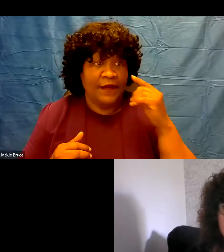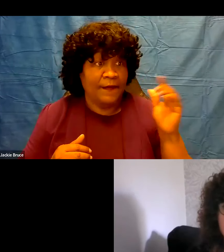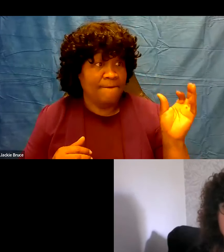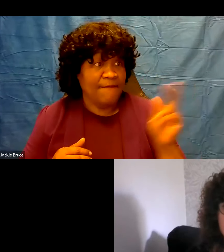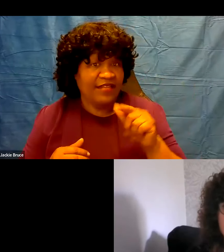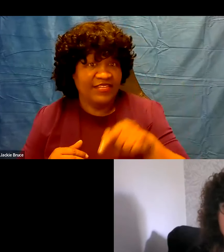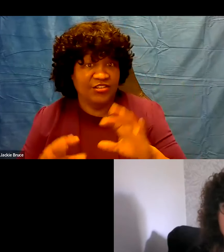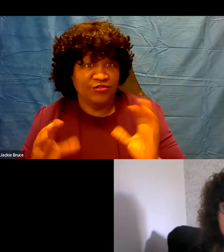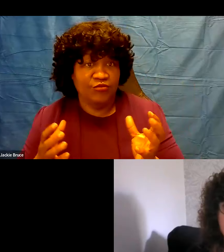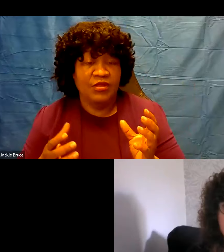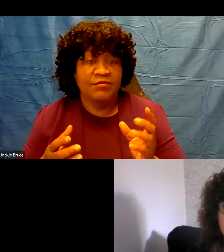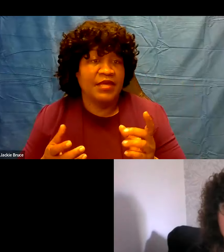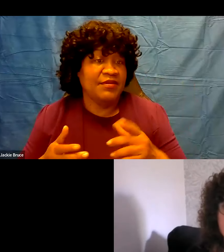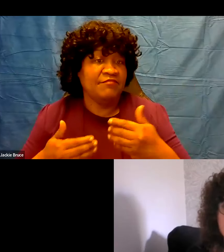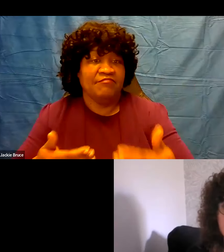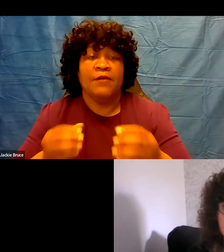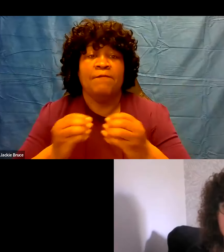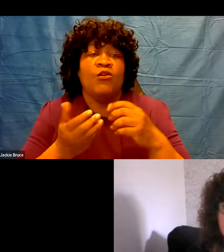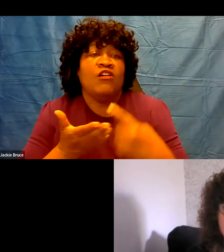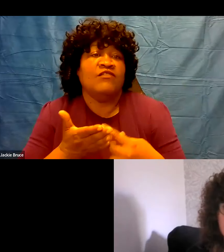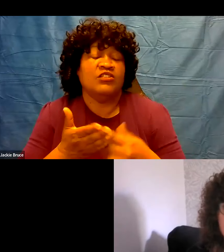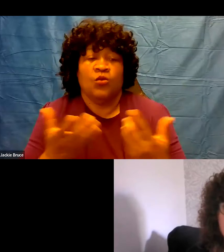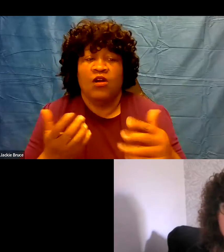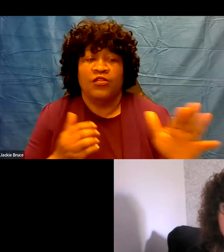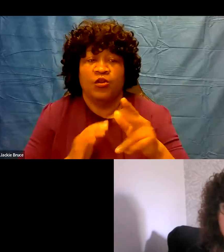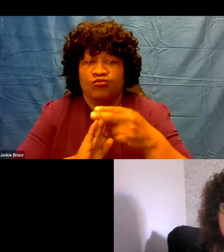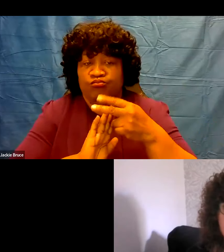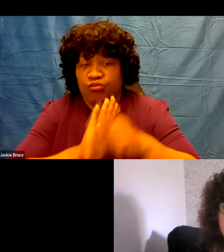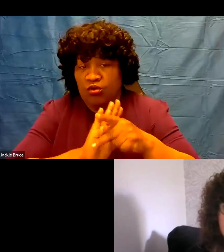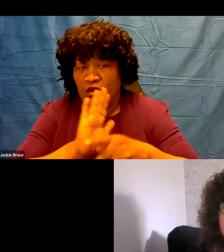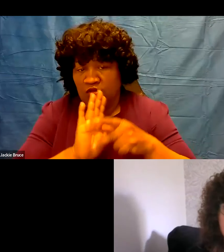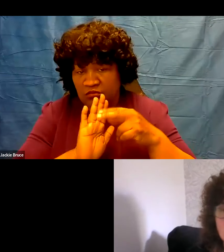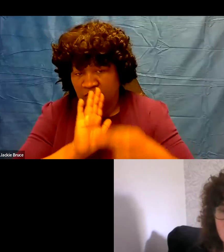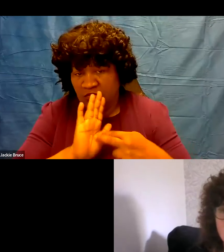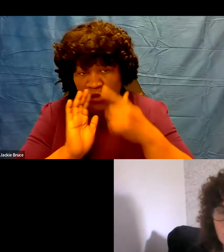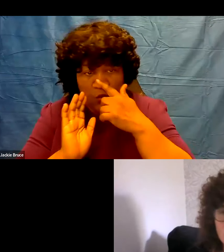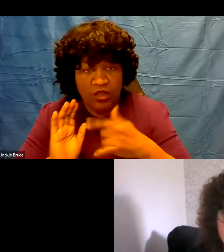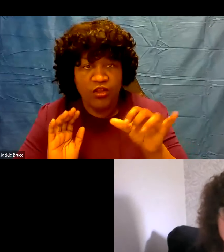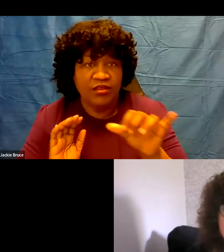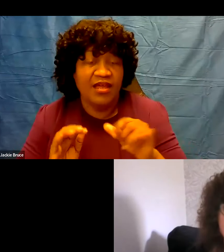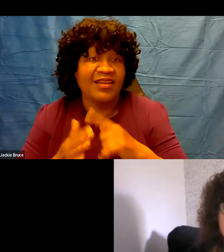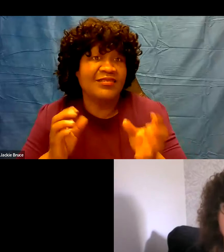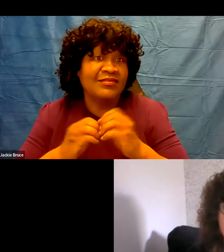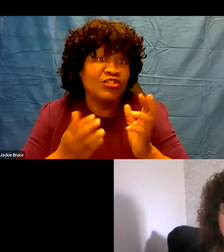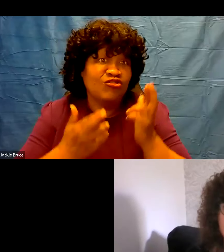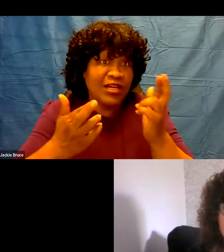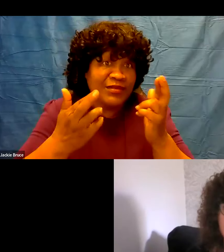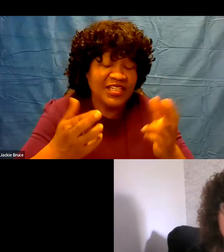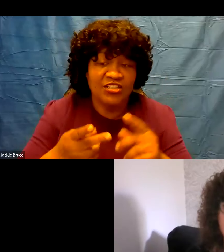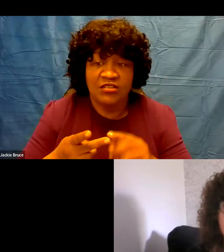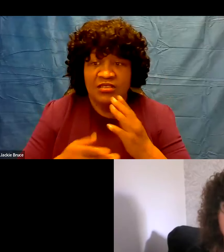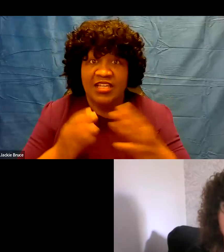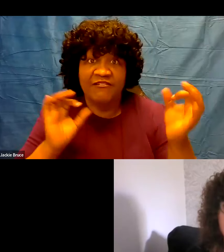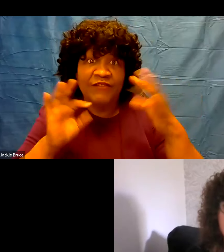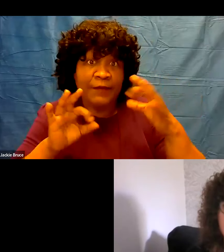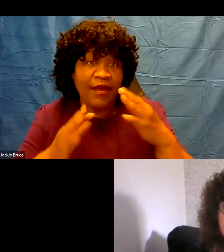with some more conversation about what those protocols look like and what some recommendations or some